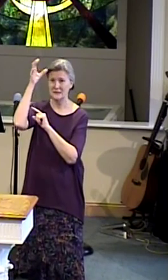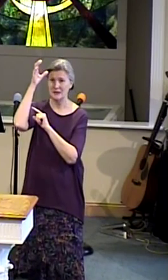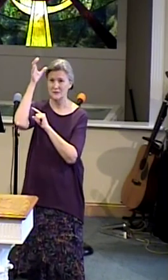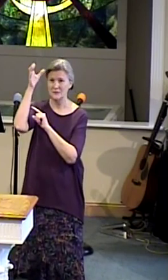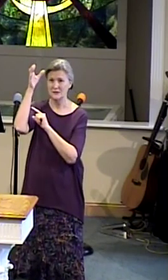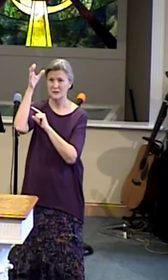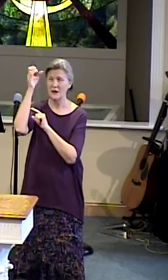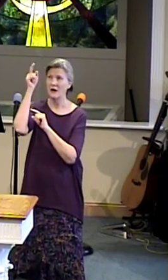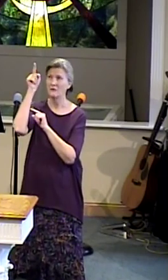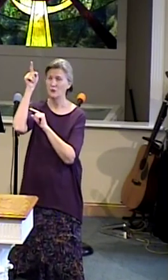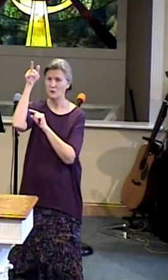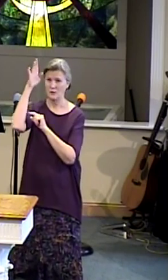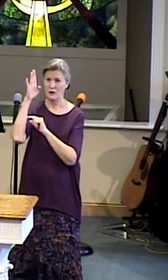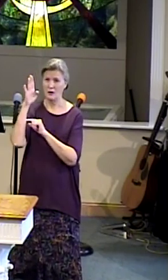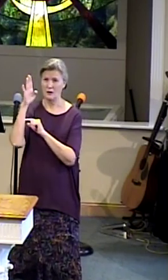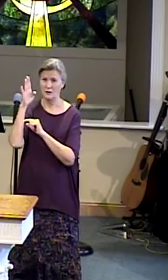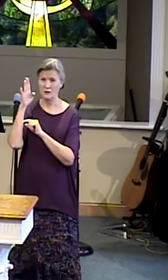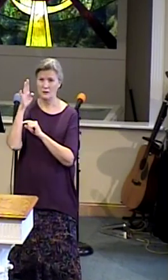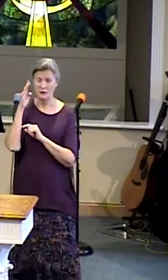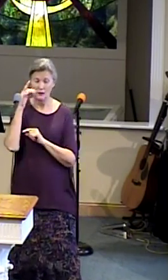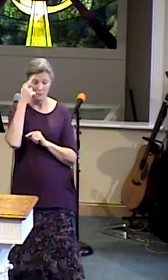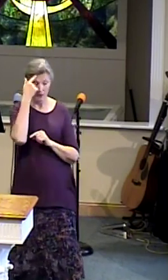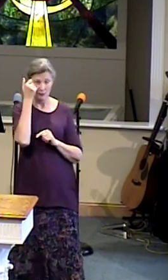Because of what happened to Saul,